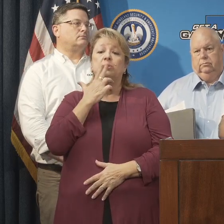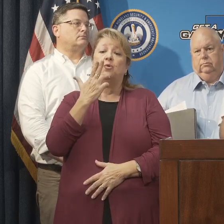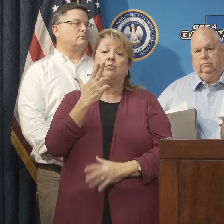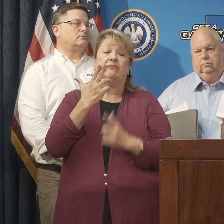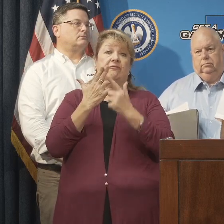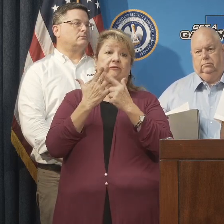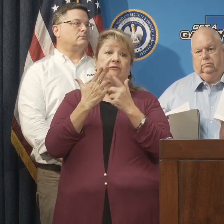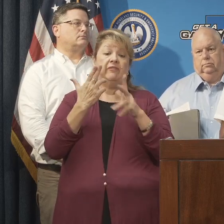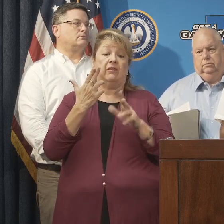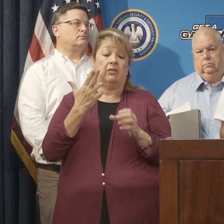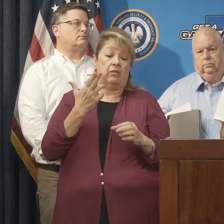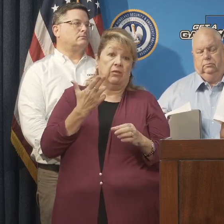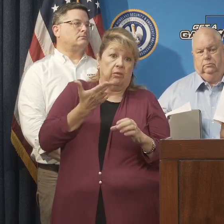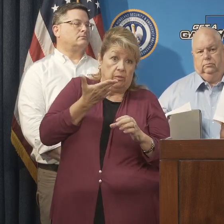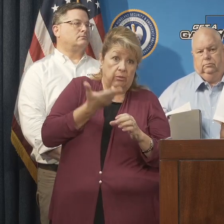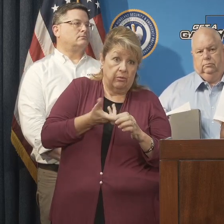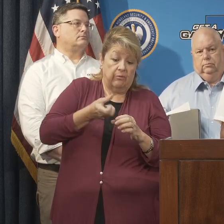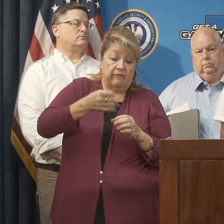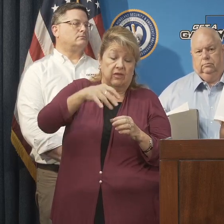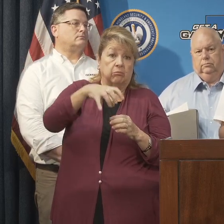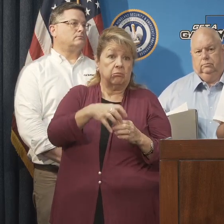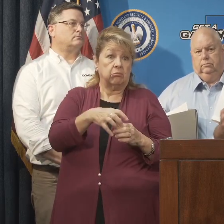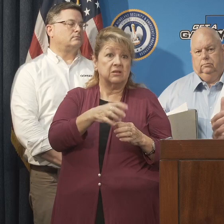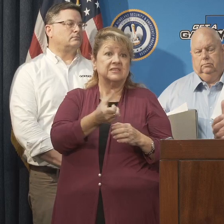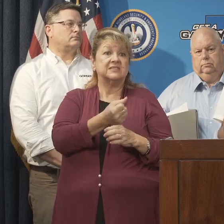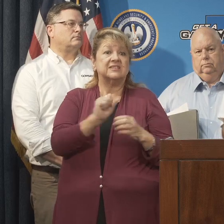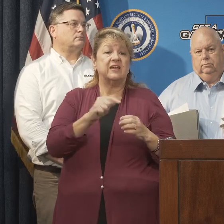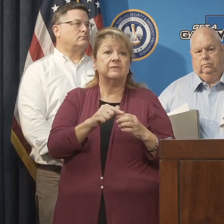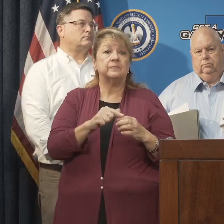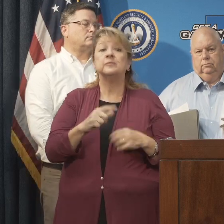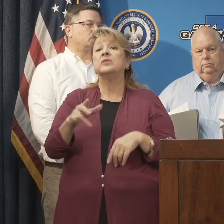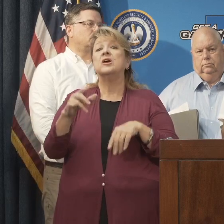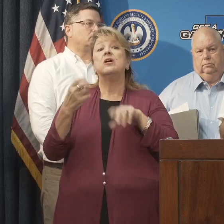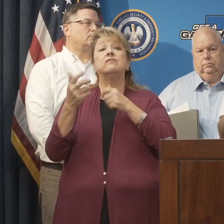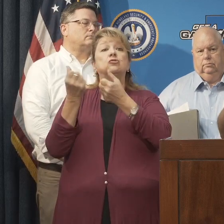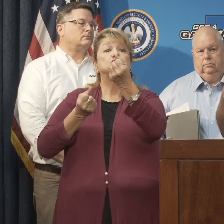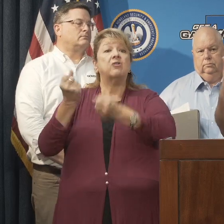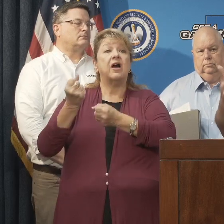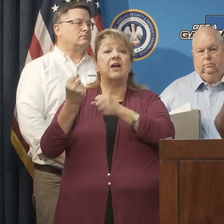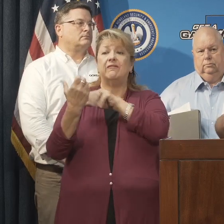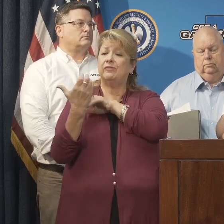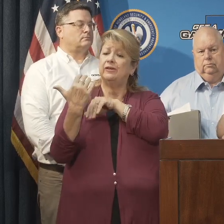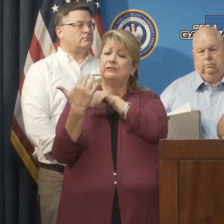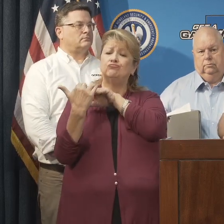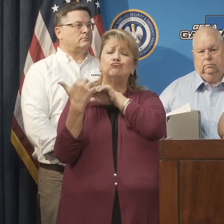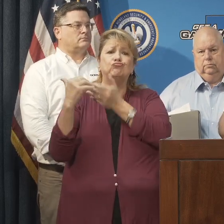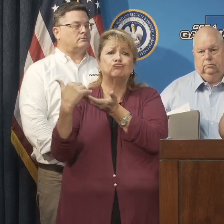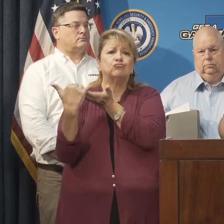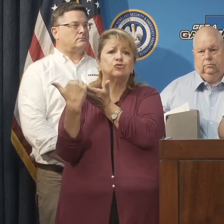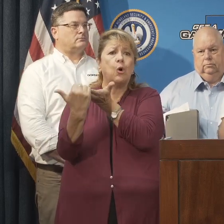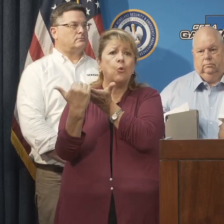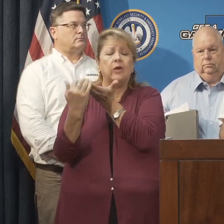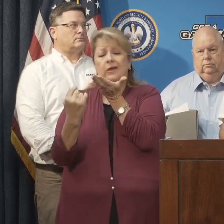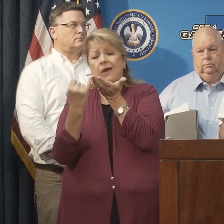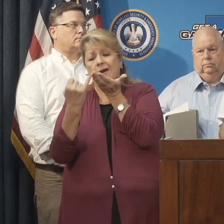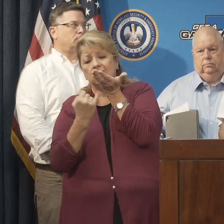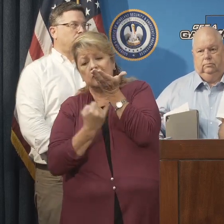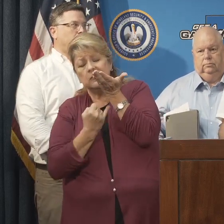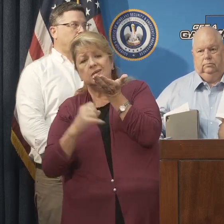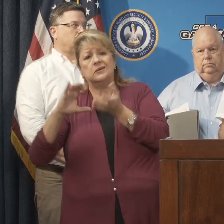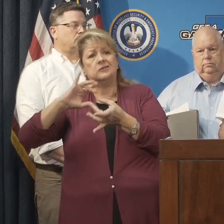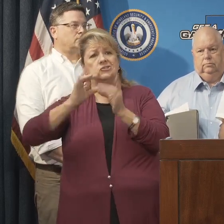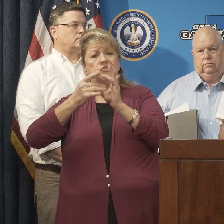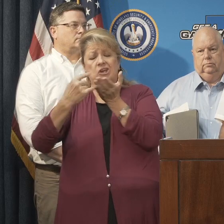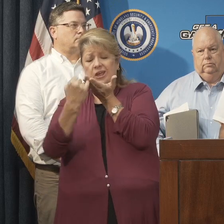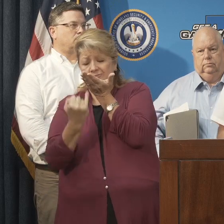cigarettes. Secure your chains on vehicles so that you're not dragging those down the street and creating sparks. And